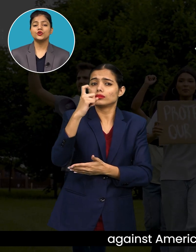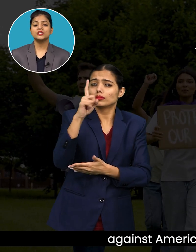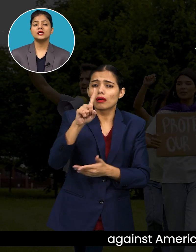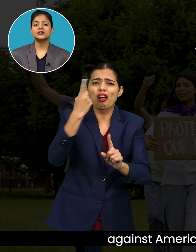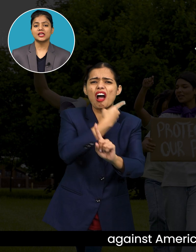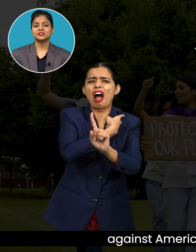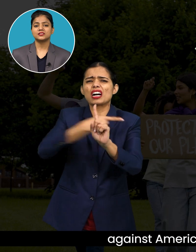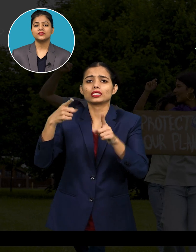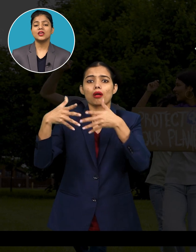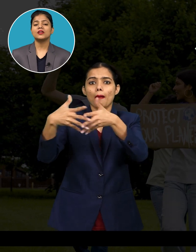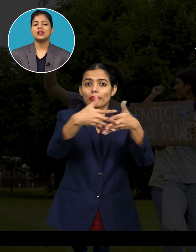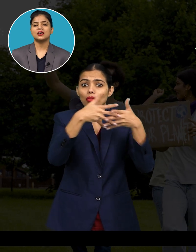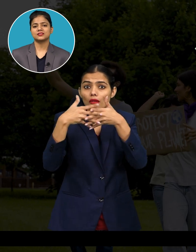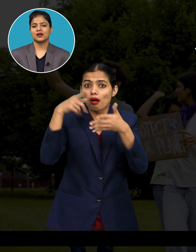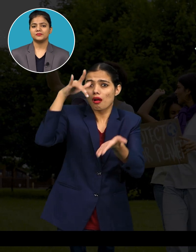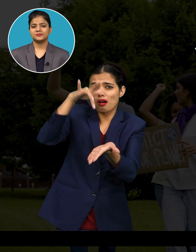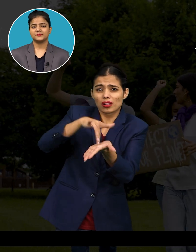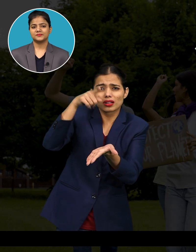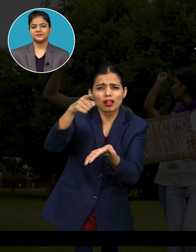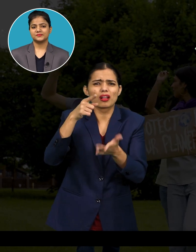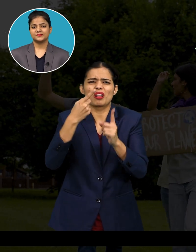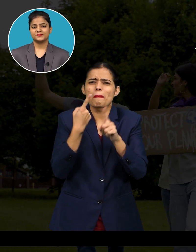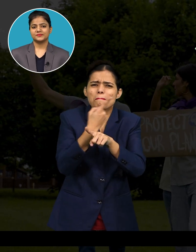underwater nuclear tests near Alaska.